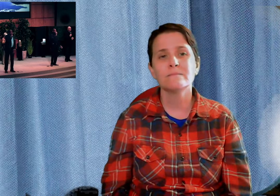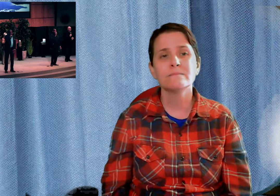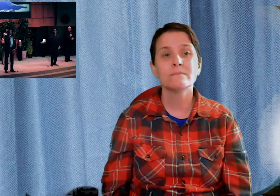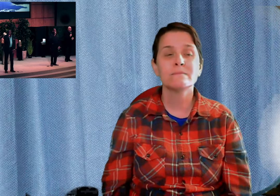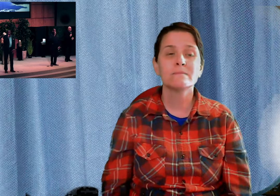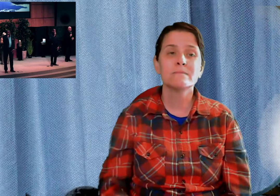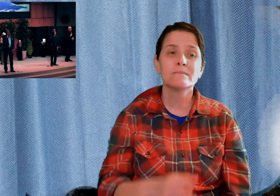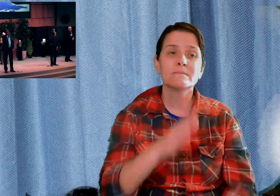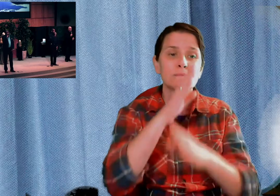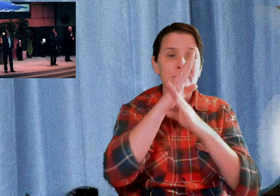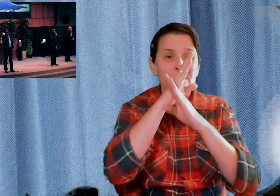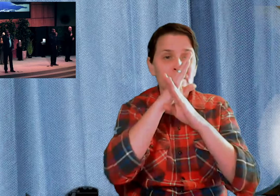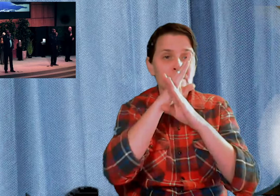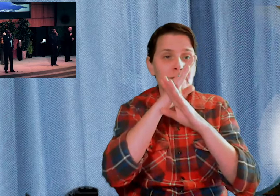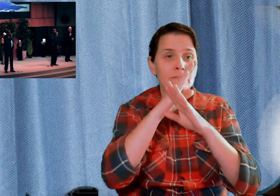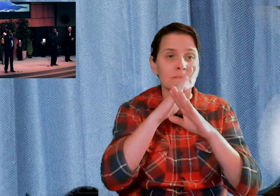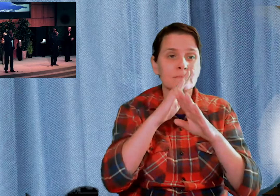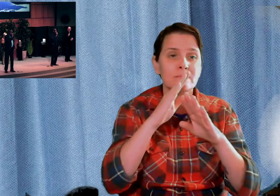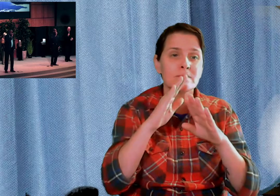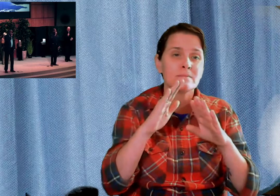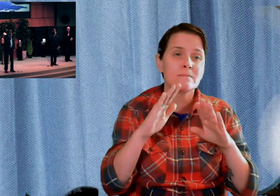Be still.